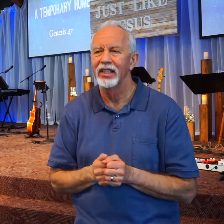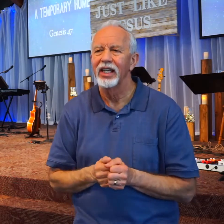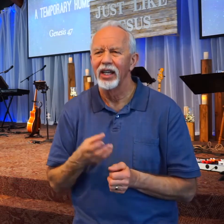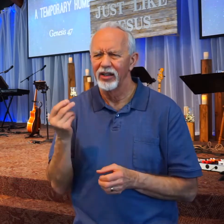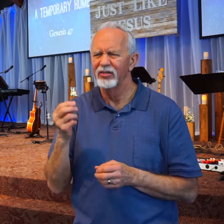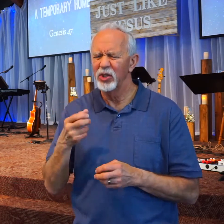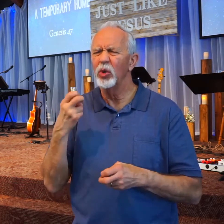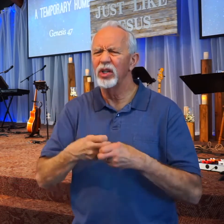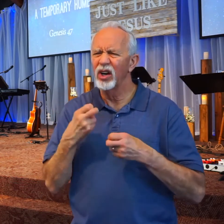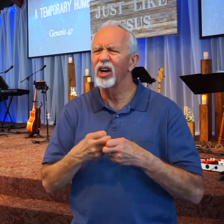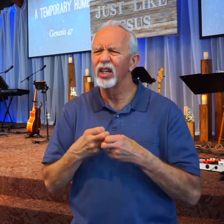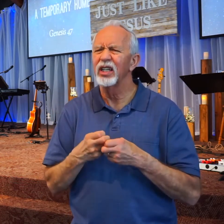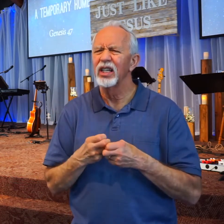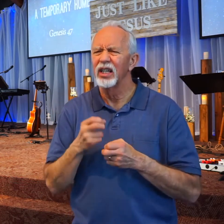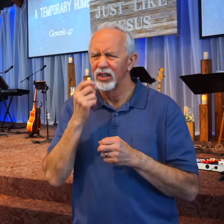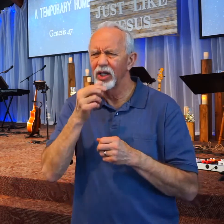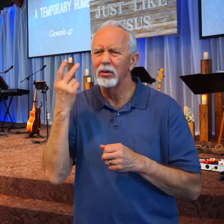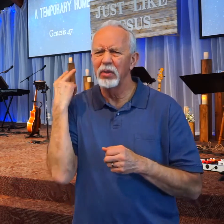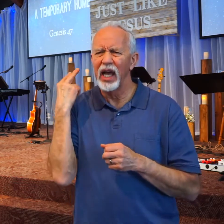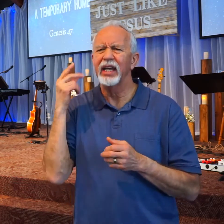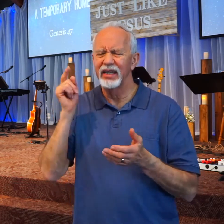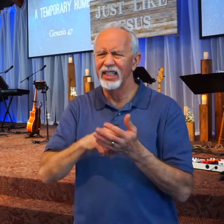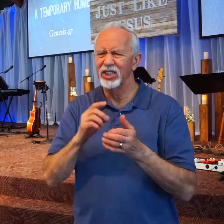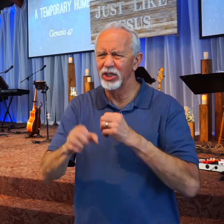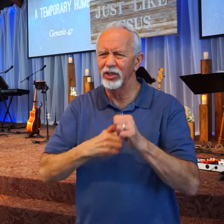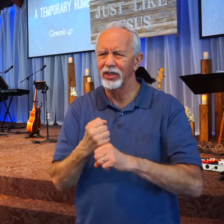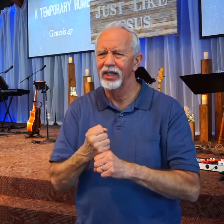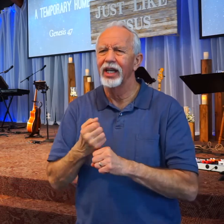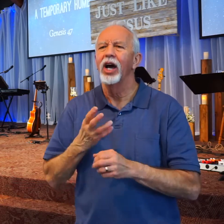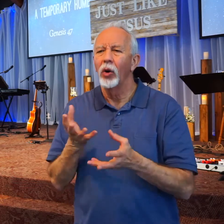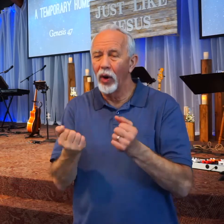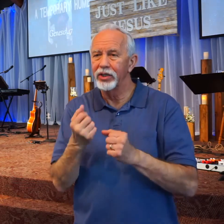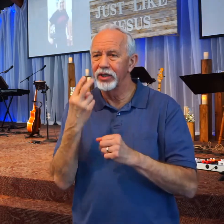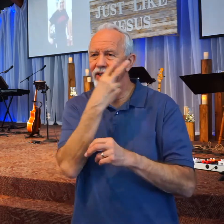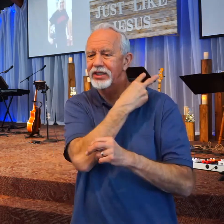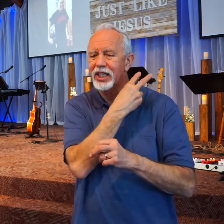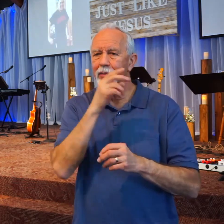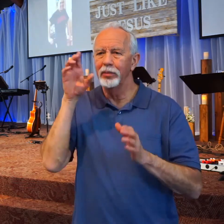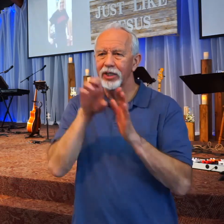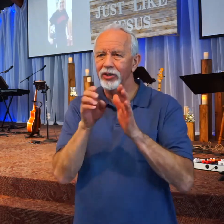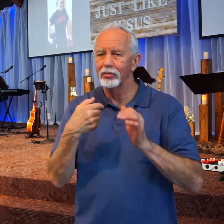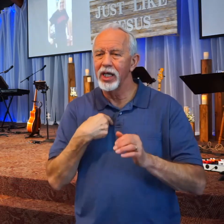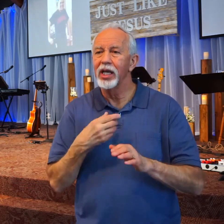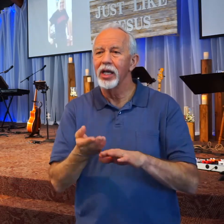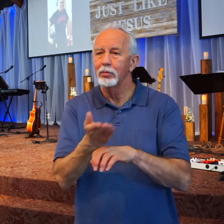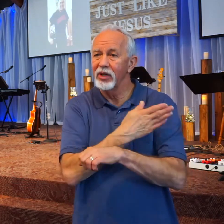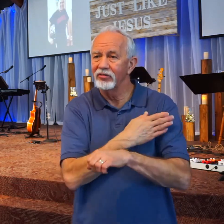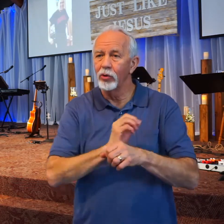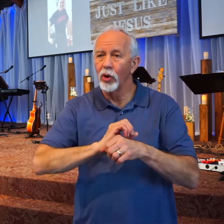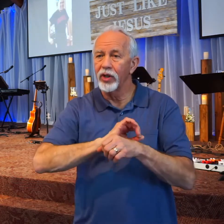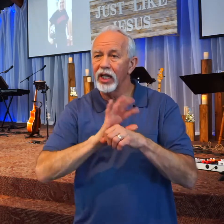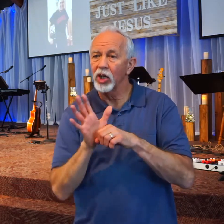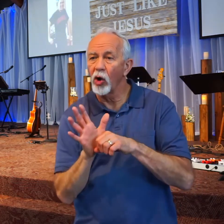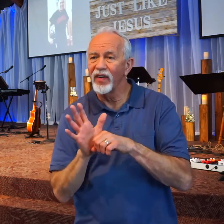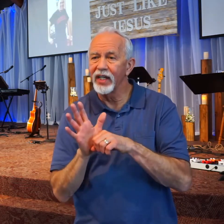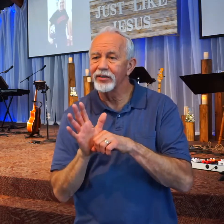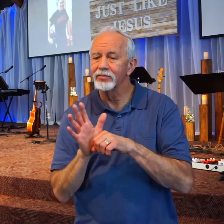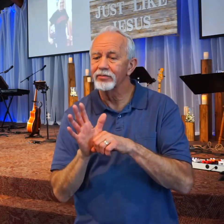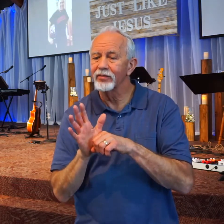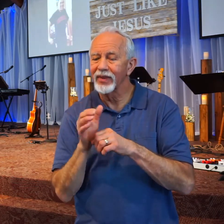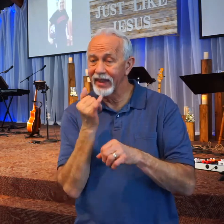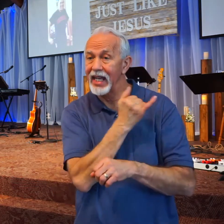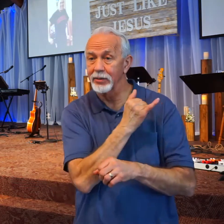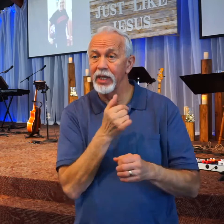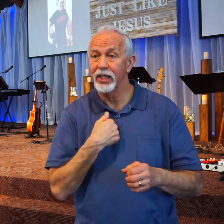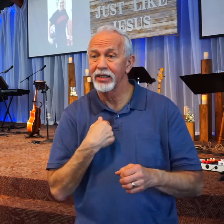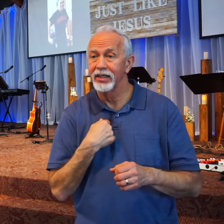can relate a little bit looking back at this year. In fact, I want you to look at the screen and you'll see a picture of me before the pandemic. That's me right